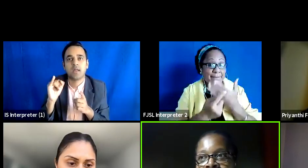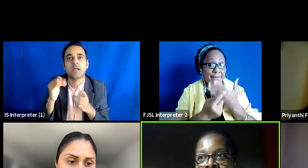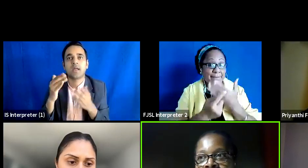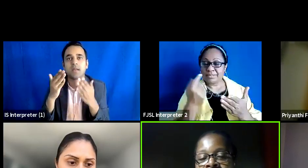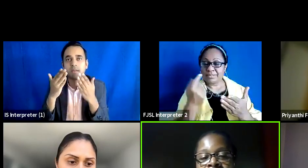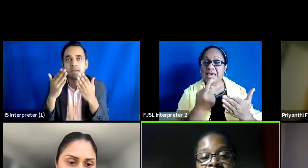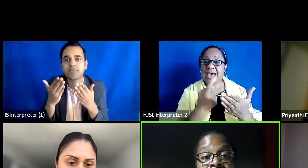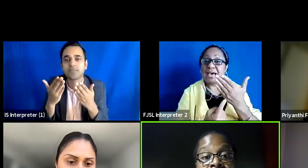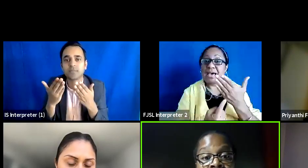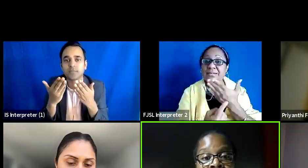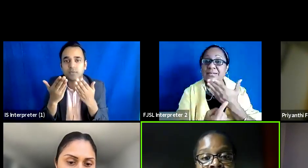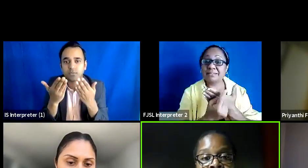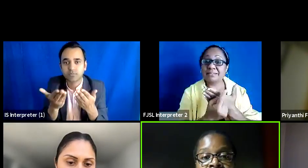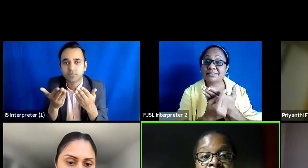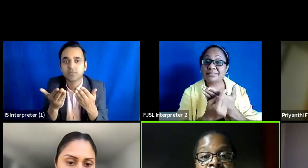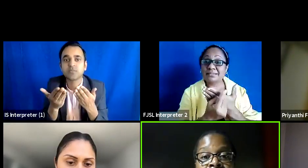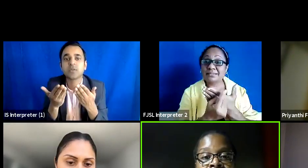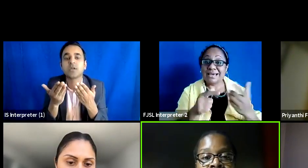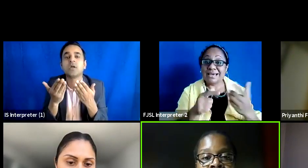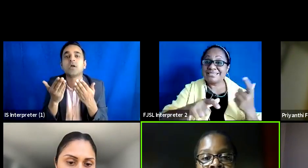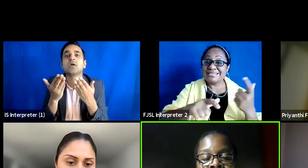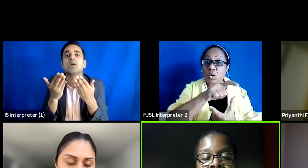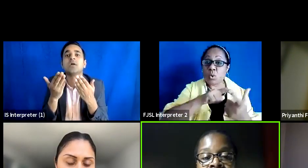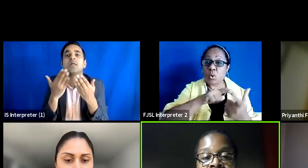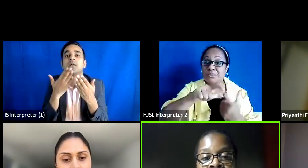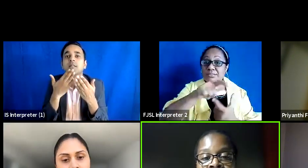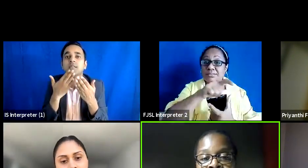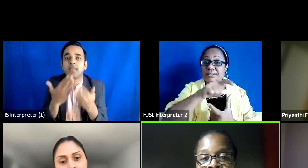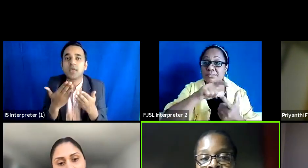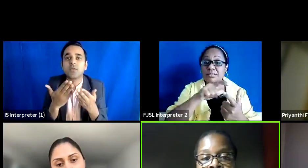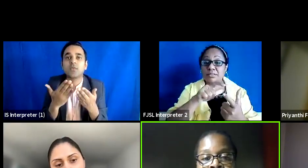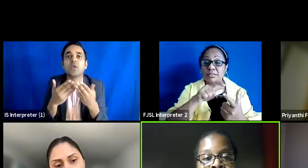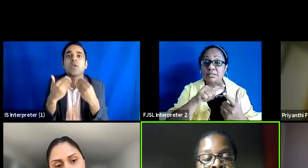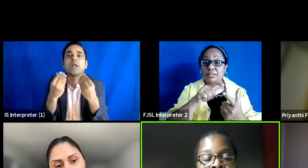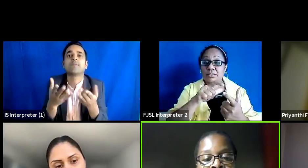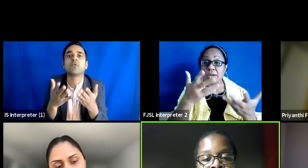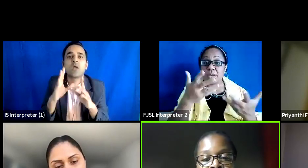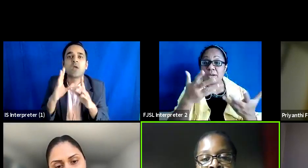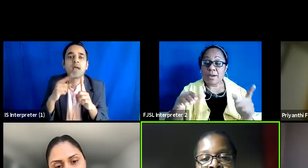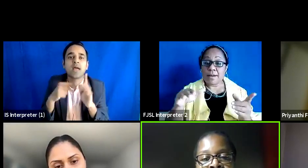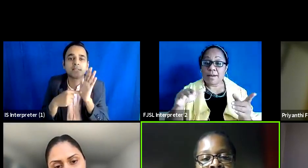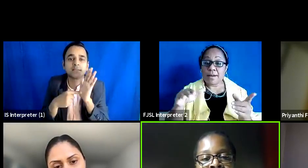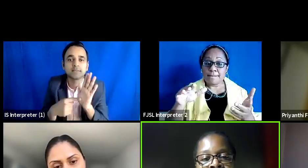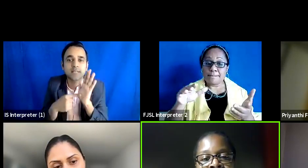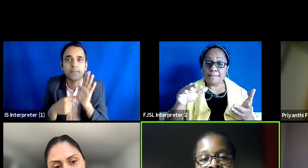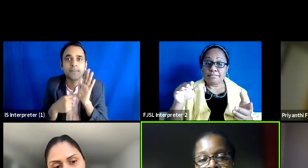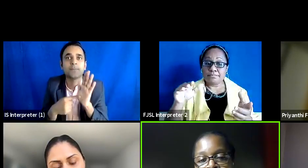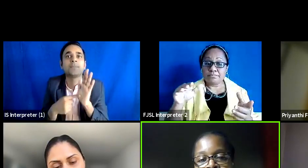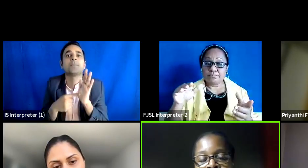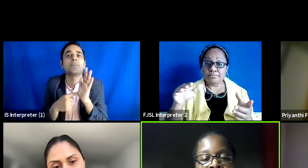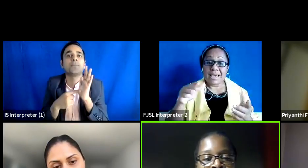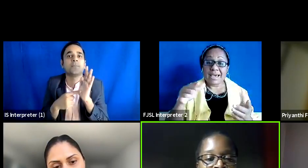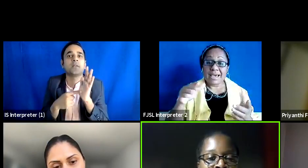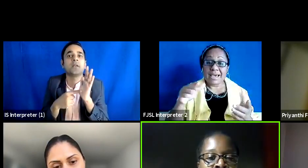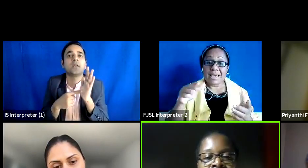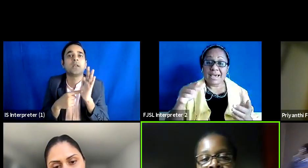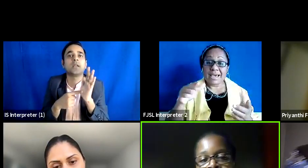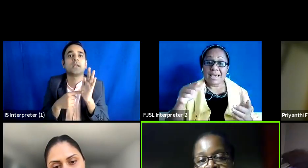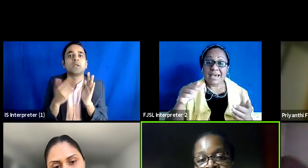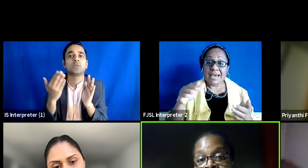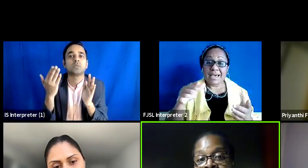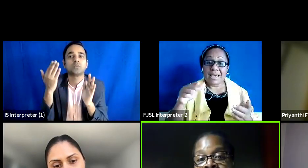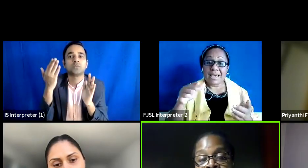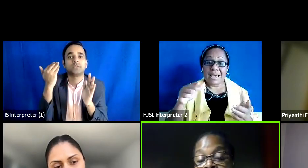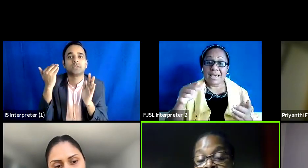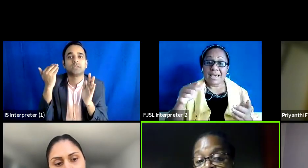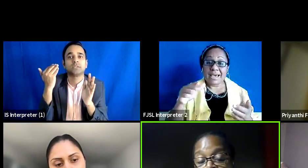Cyclone Idai that hit Southern Africa Mozambique, Zimbabwe, Malawi,